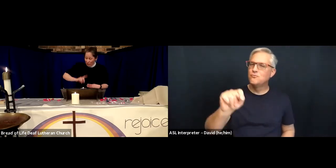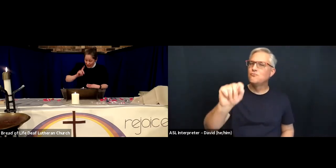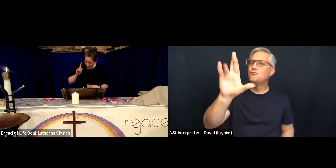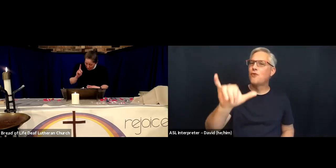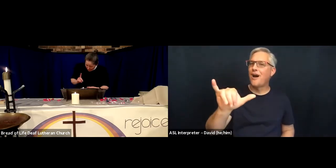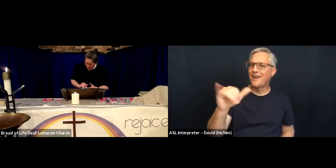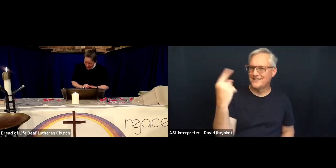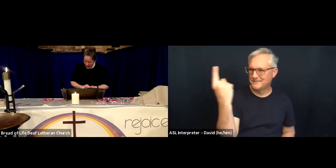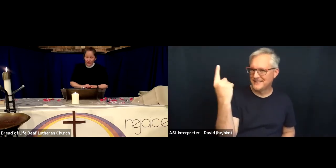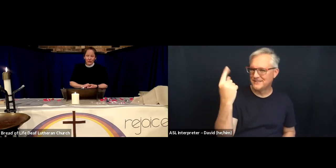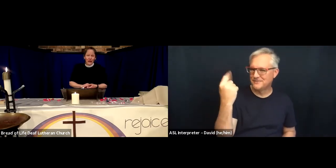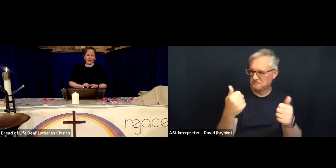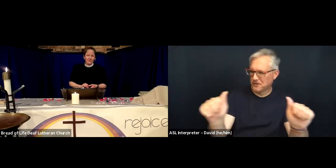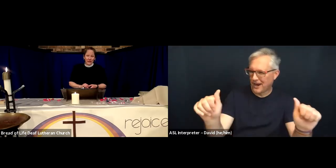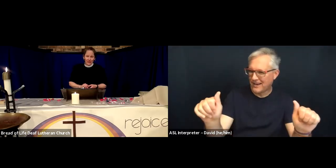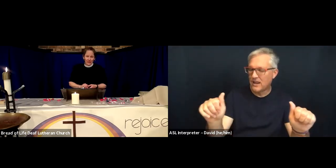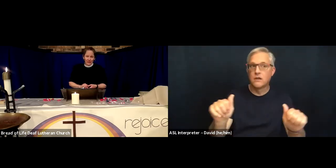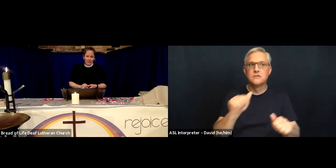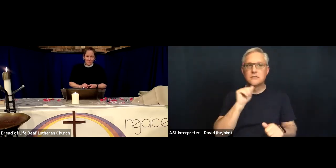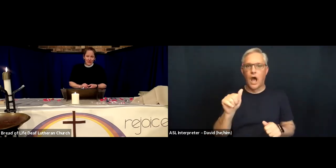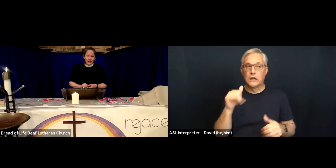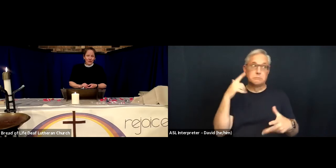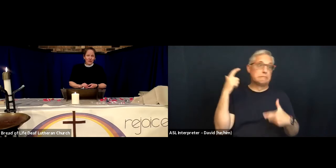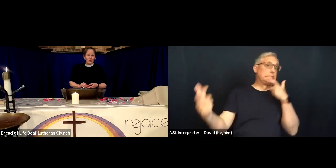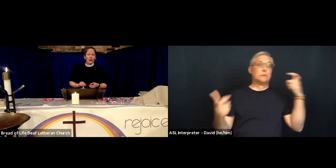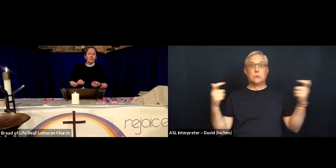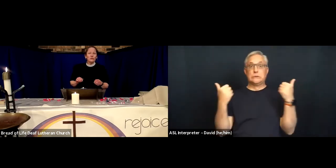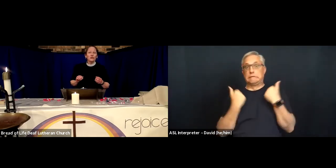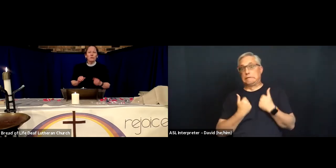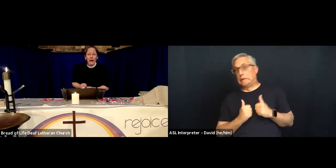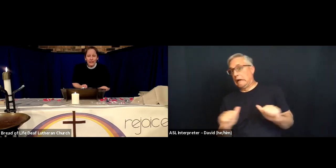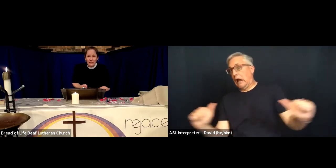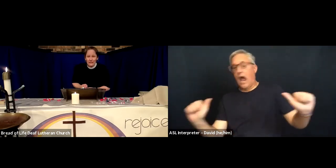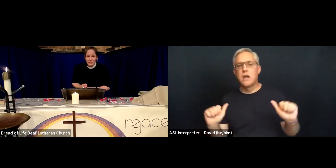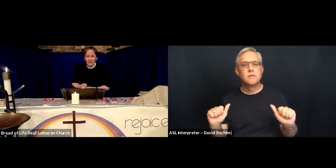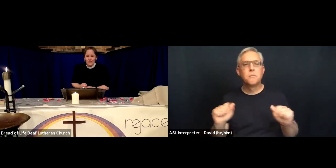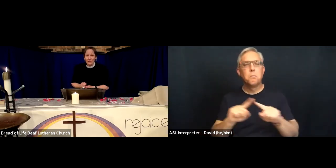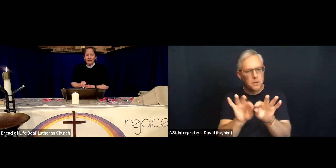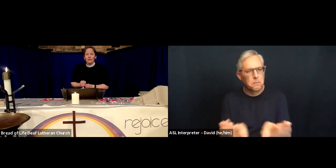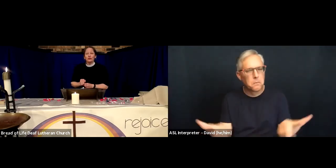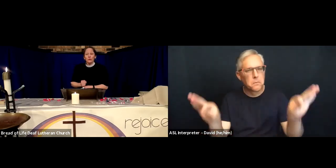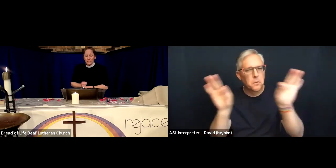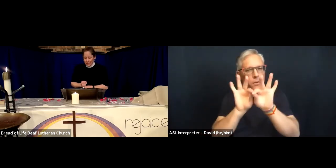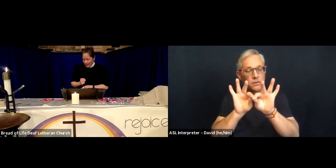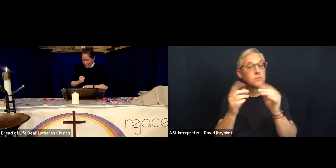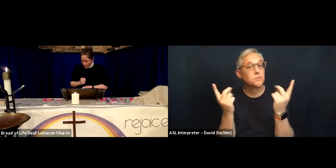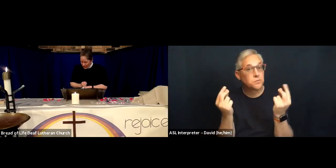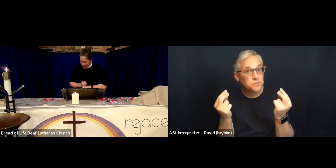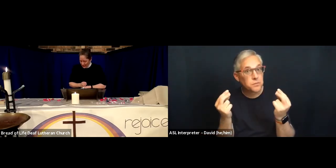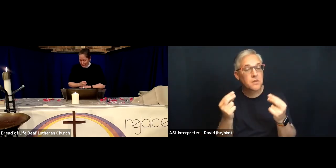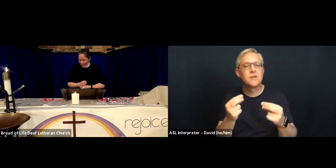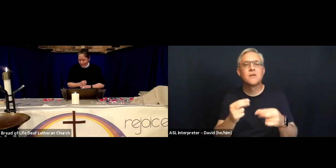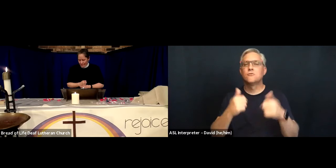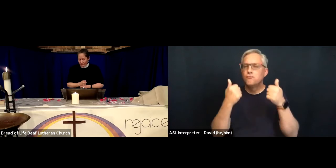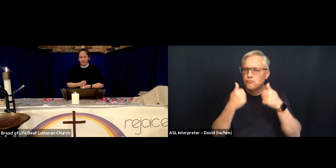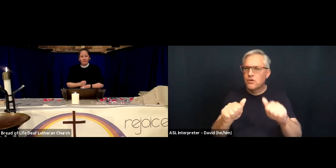thing, but it's an important thing in our lives of faith. I want you to practice trusting